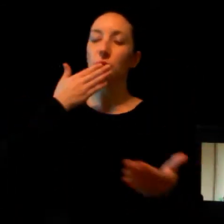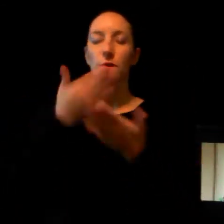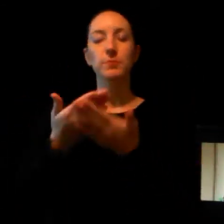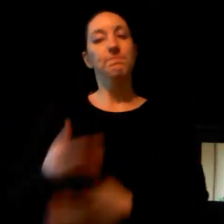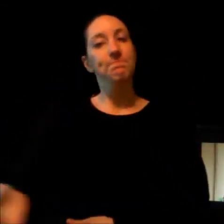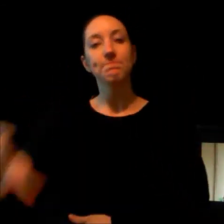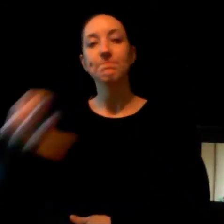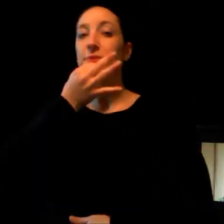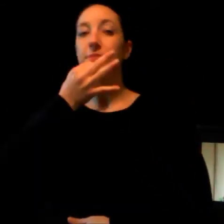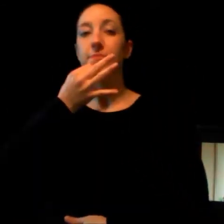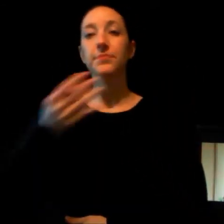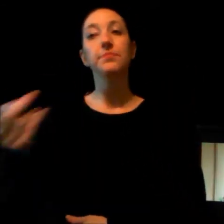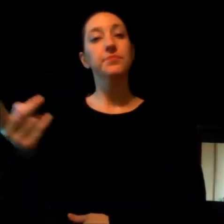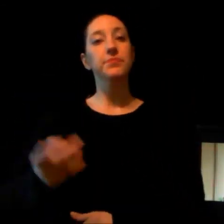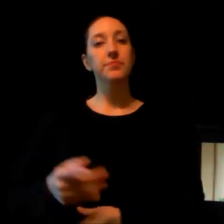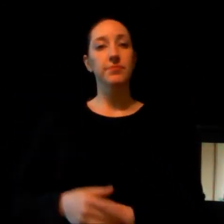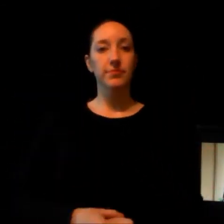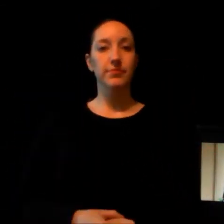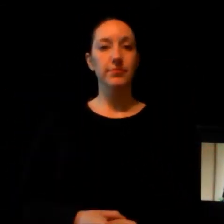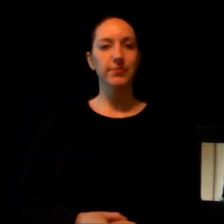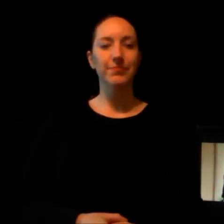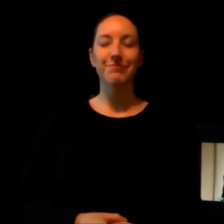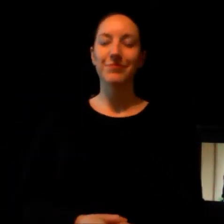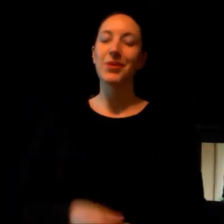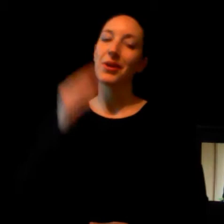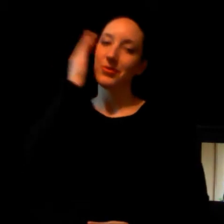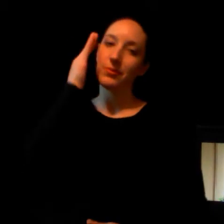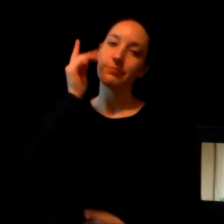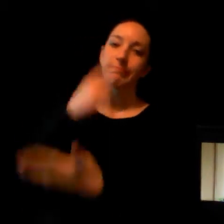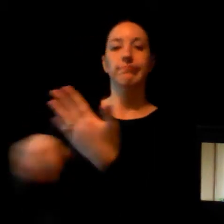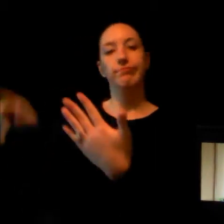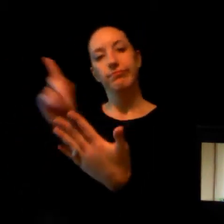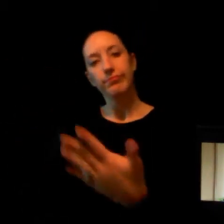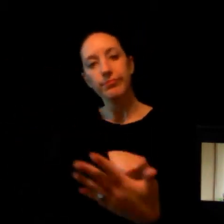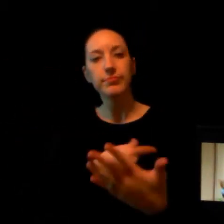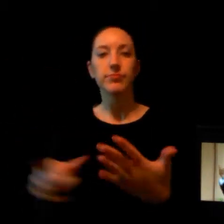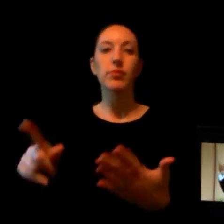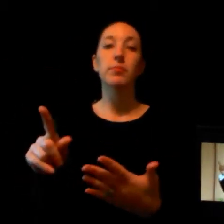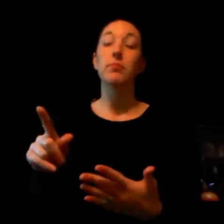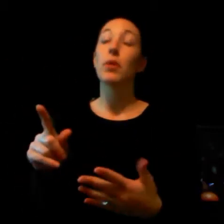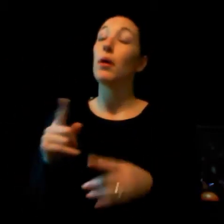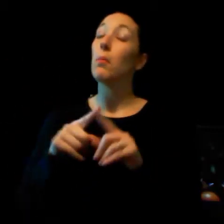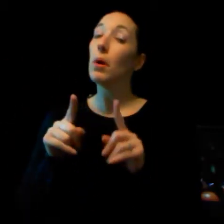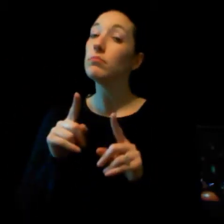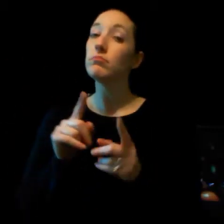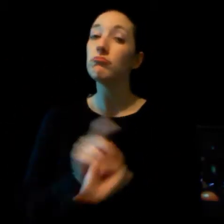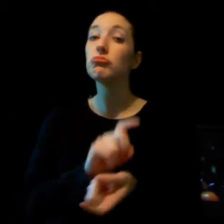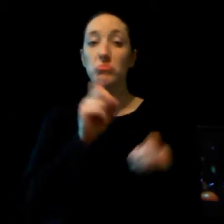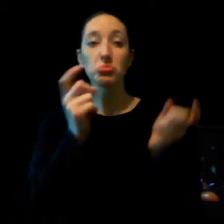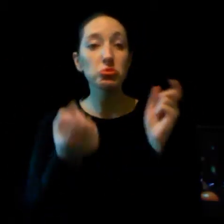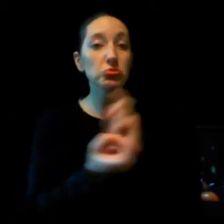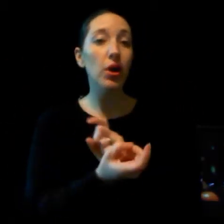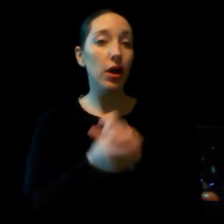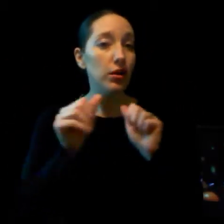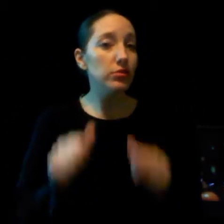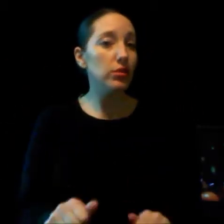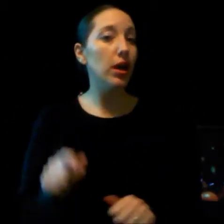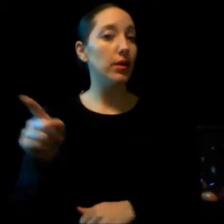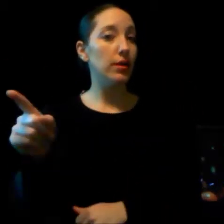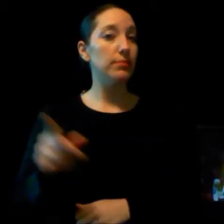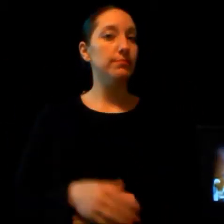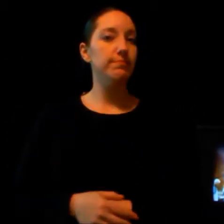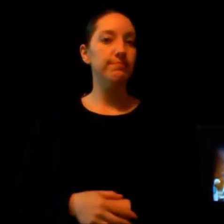Say what you will about Mr. Trump. He certainly would bring some change to the White House. Let's see what we got up